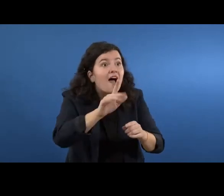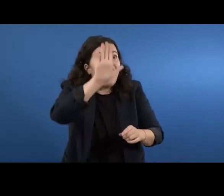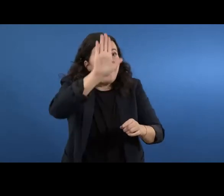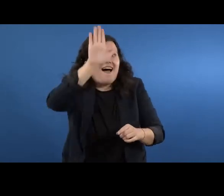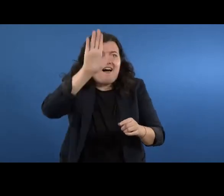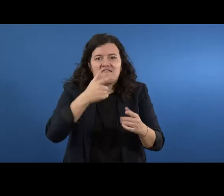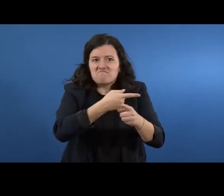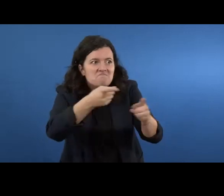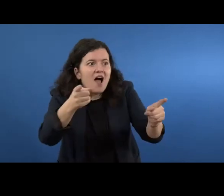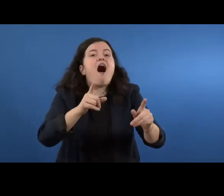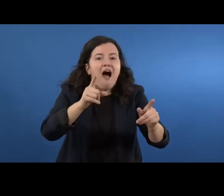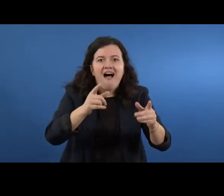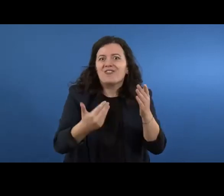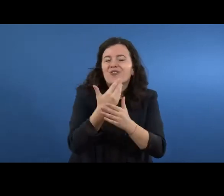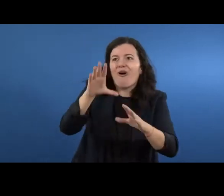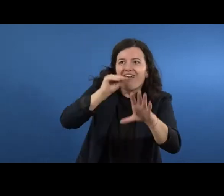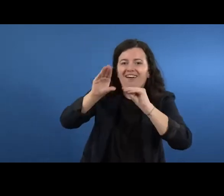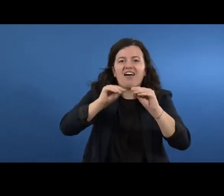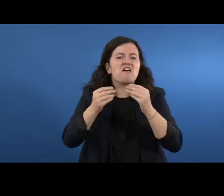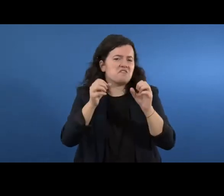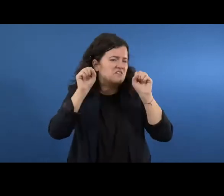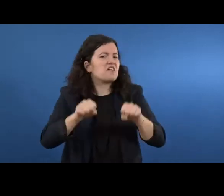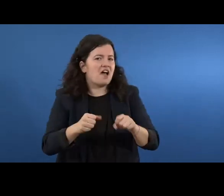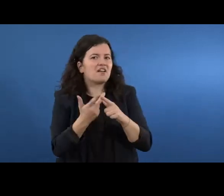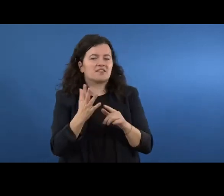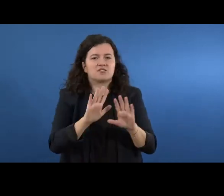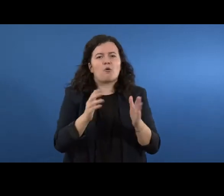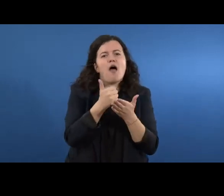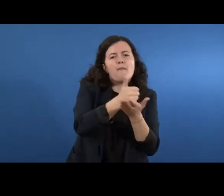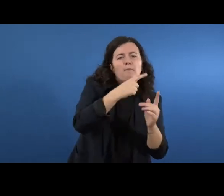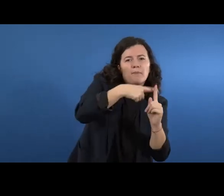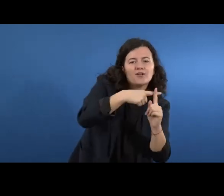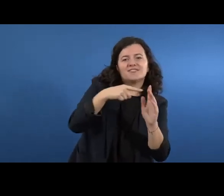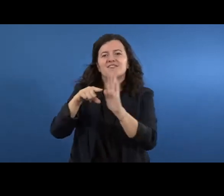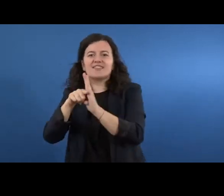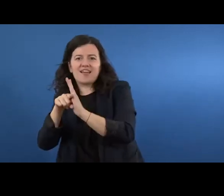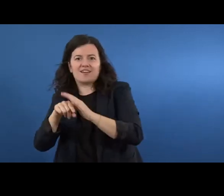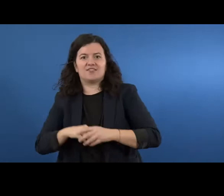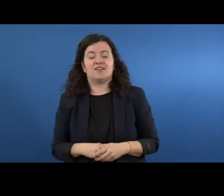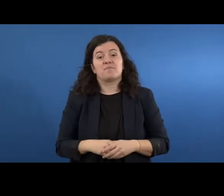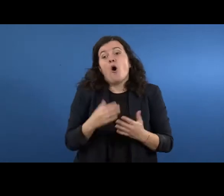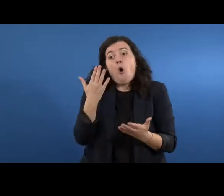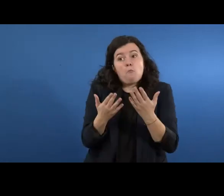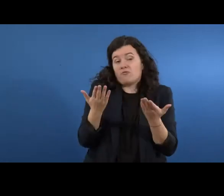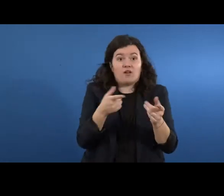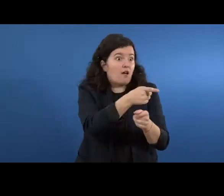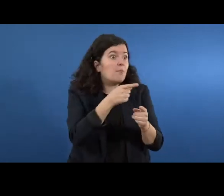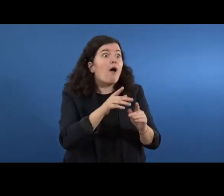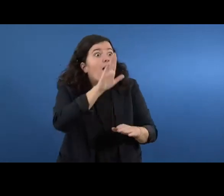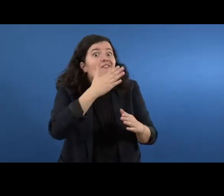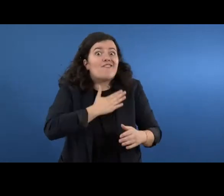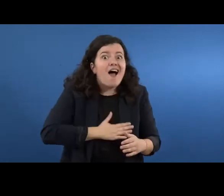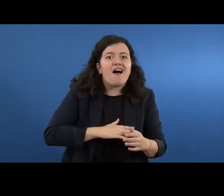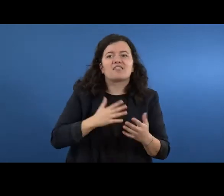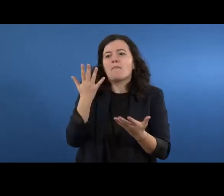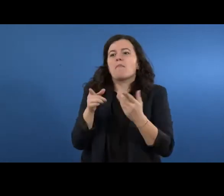learning experience for persons with disabilities, but at the same time, potentially exclude them if the design